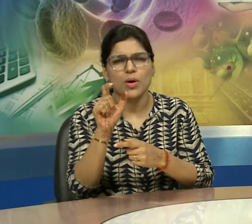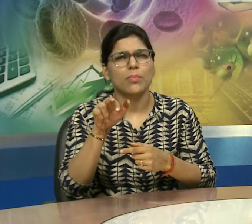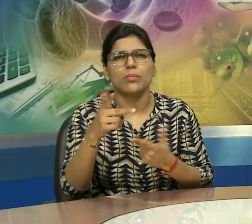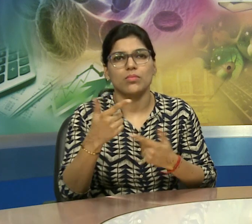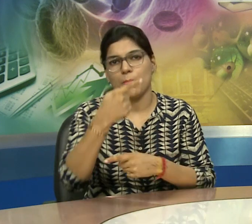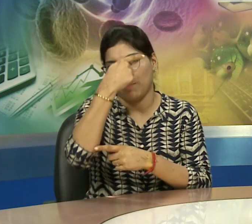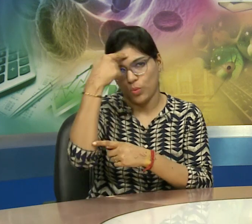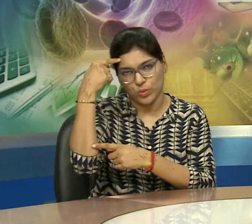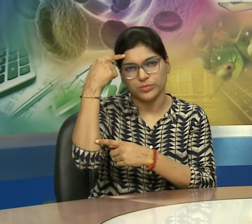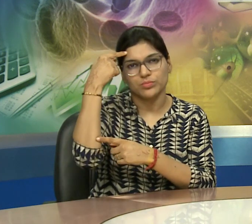because,